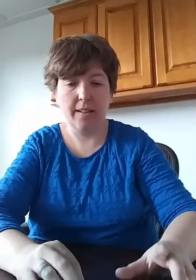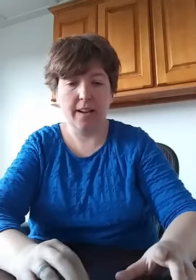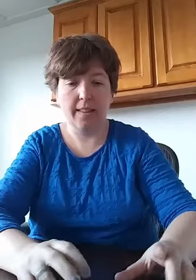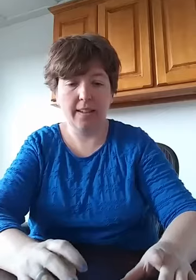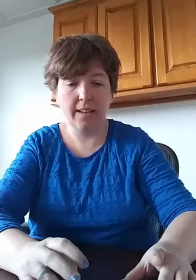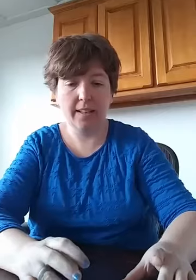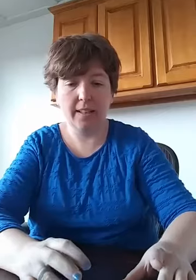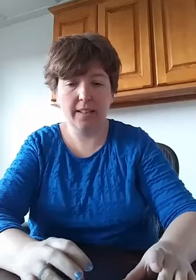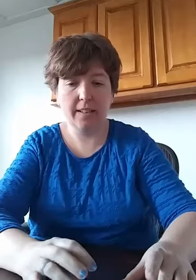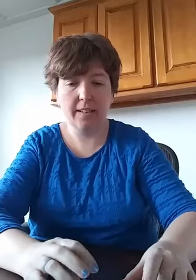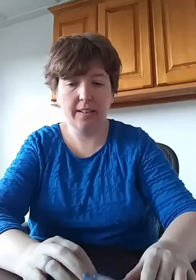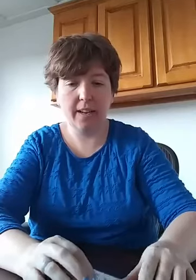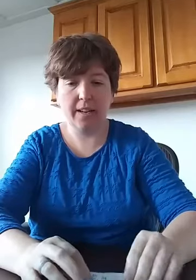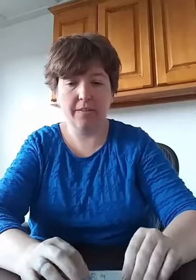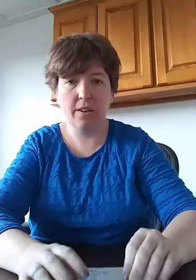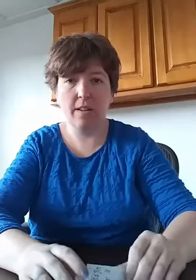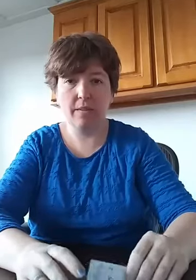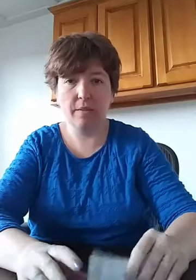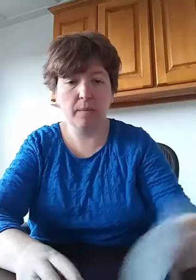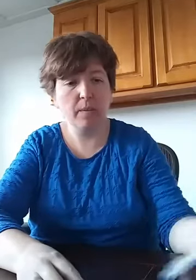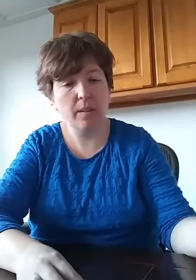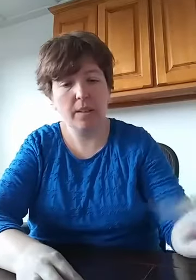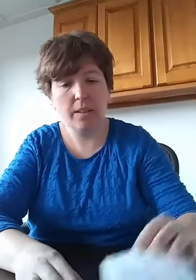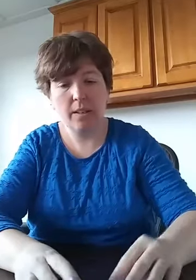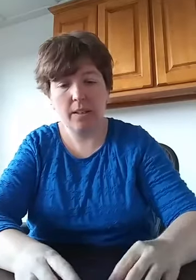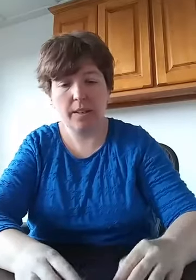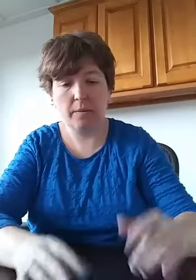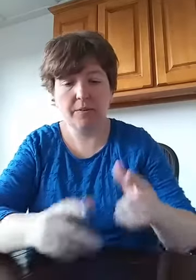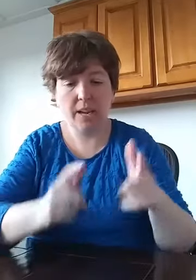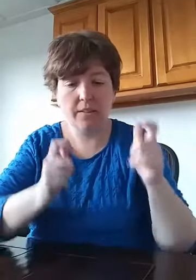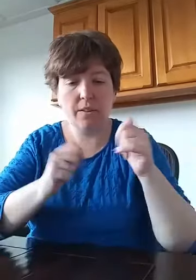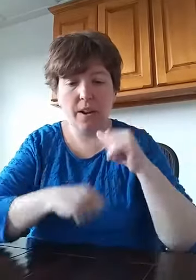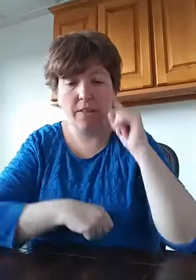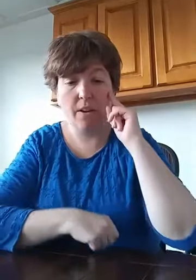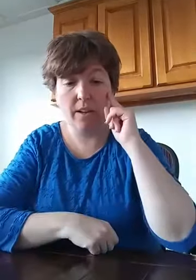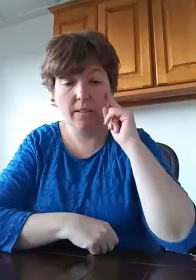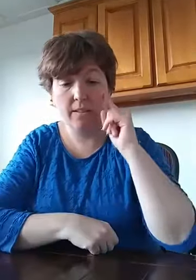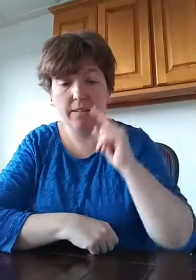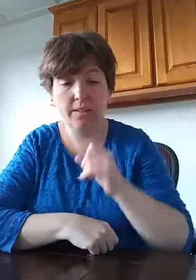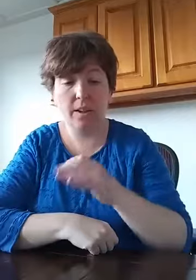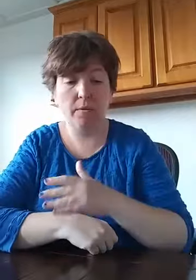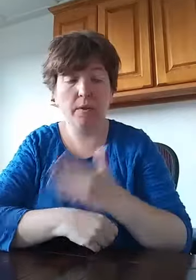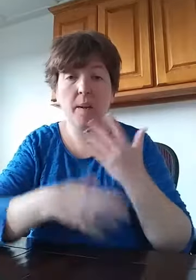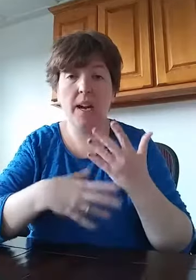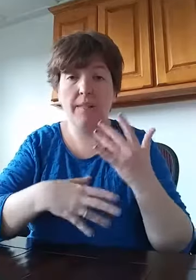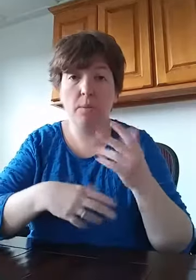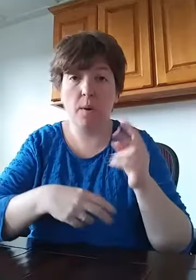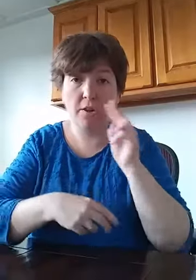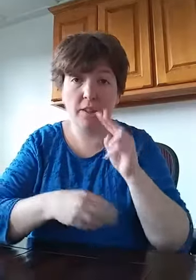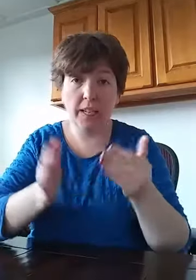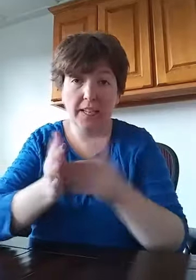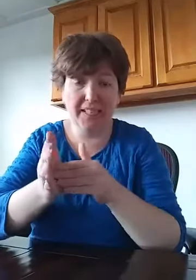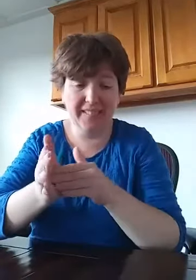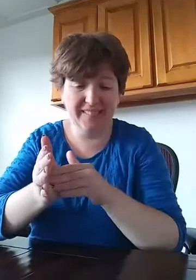I think I covered all of them. And that was faster than I thought. So you might have to watch it again.